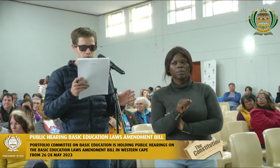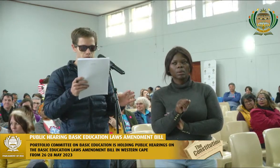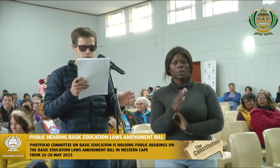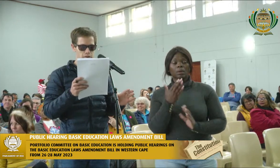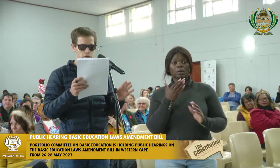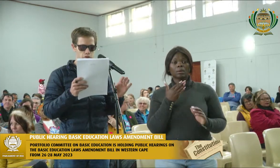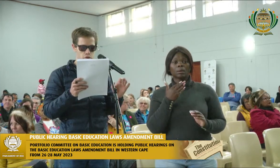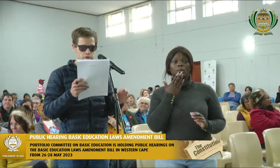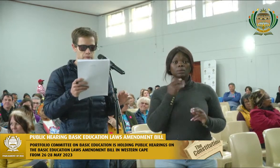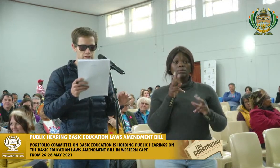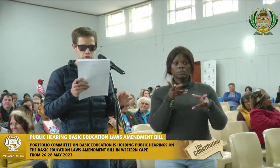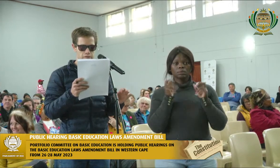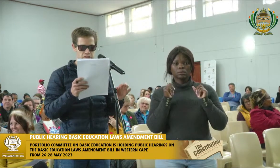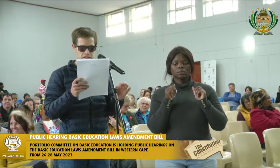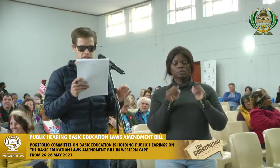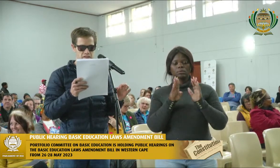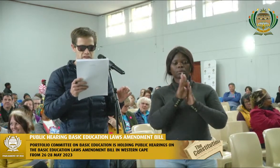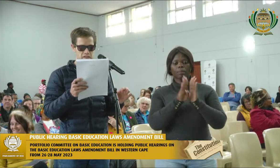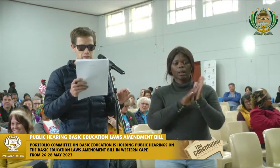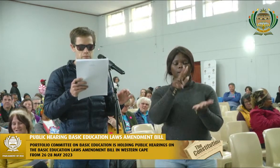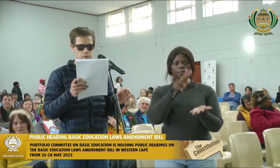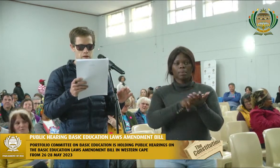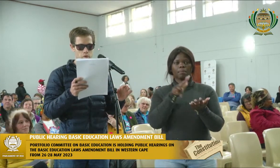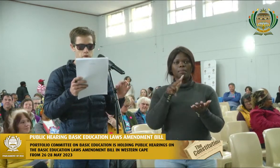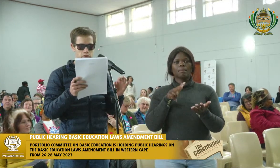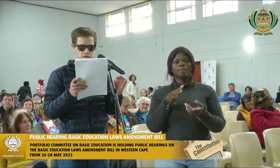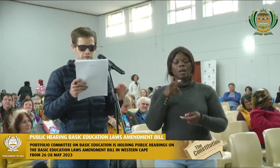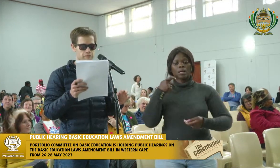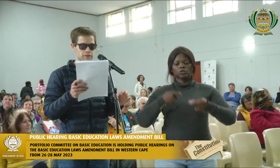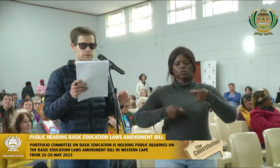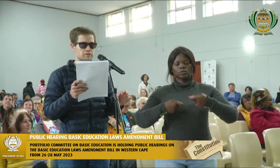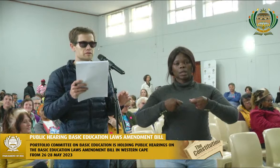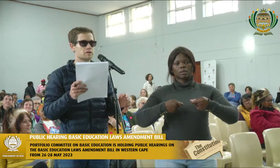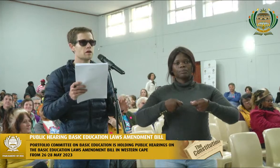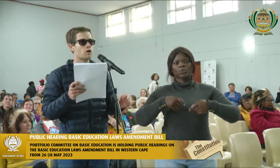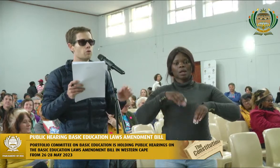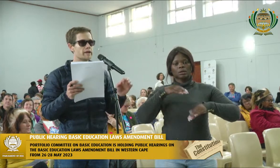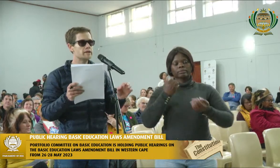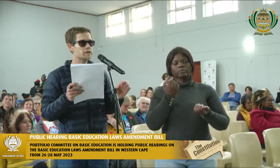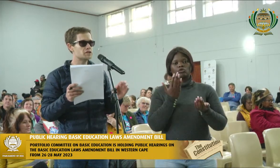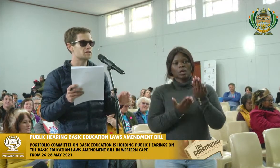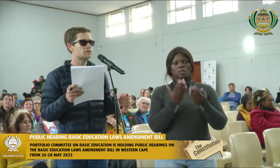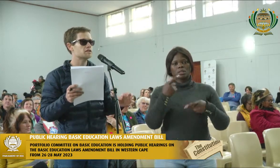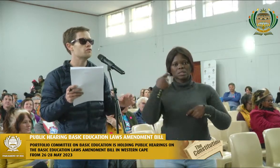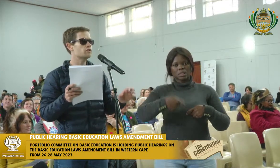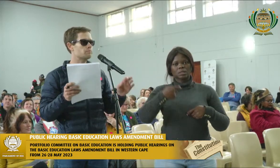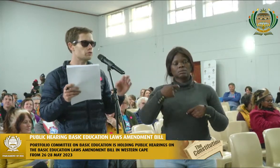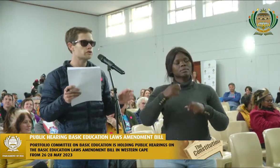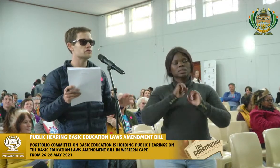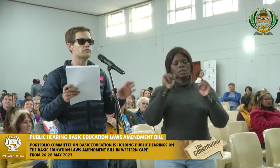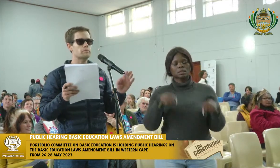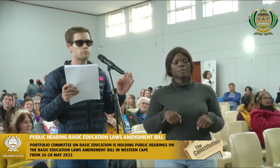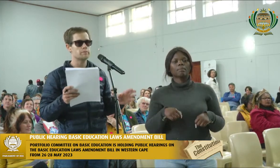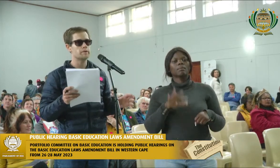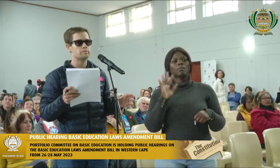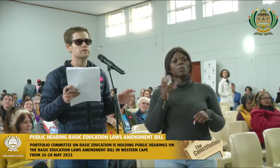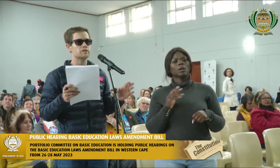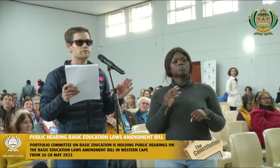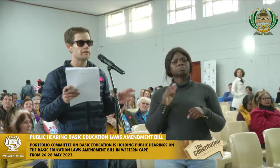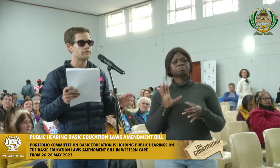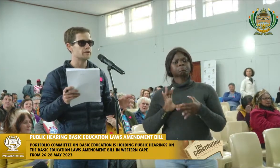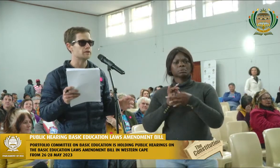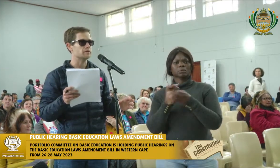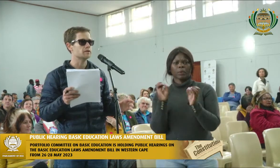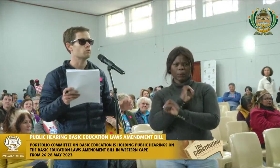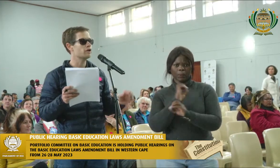passing a bill due to the shortcomings of the justice system will not suffice. We need justice for the poorest of the poor people